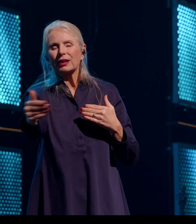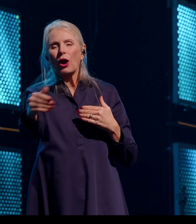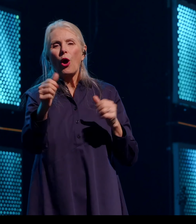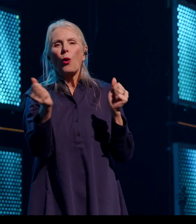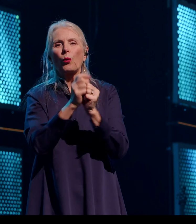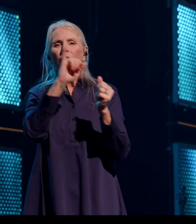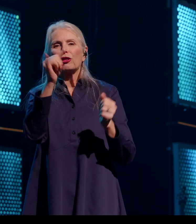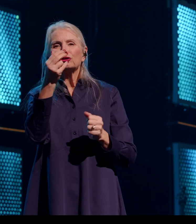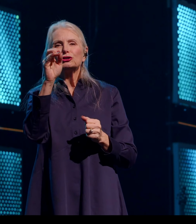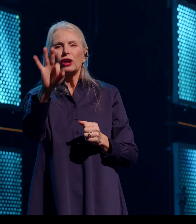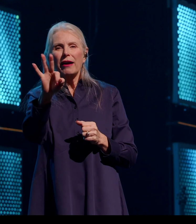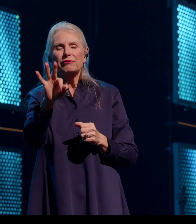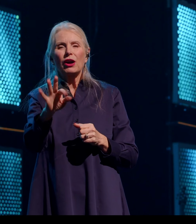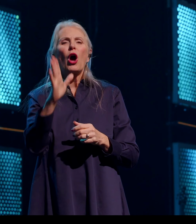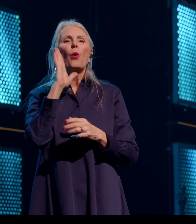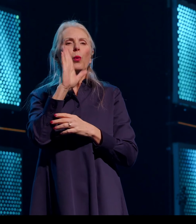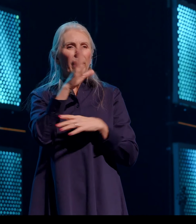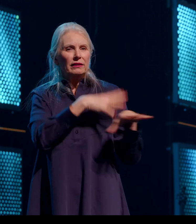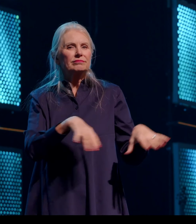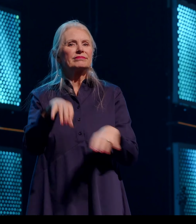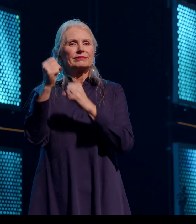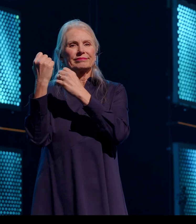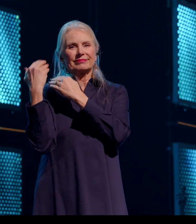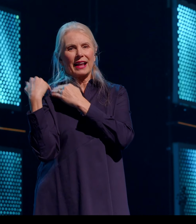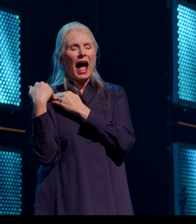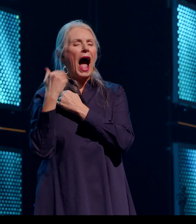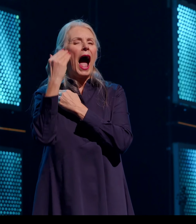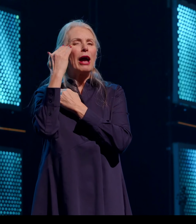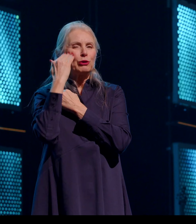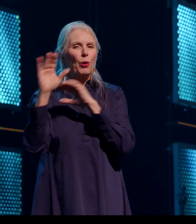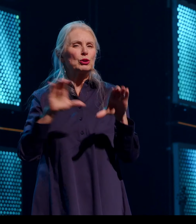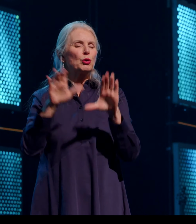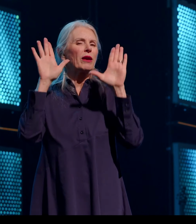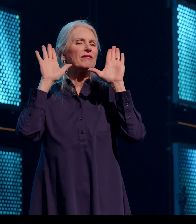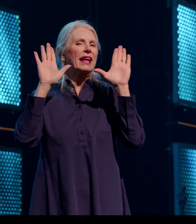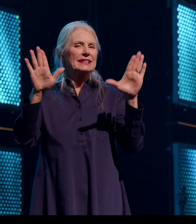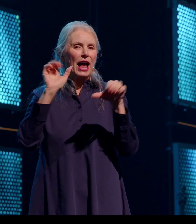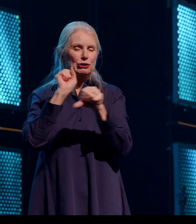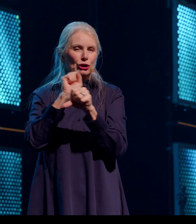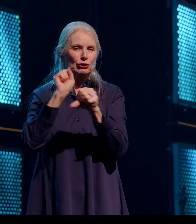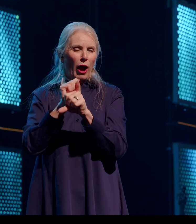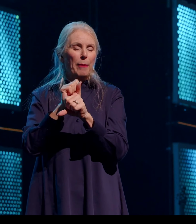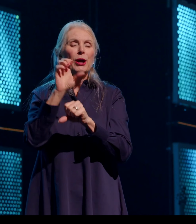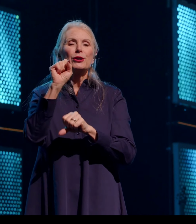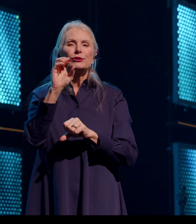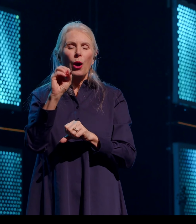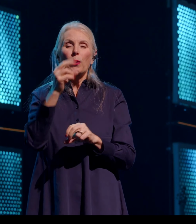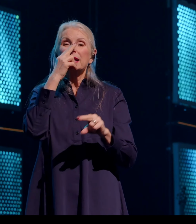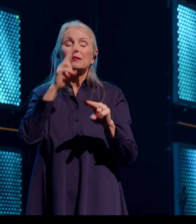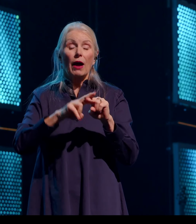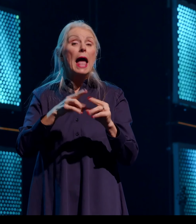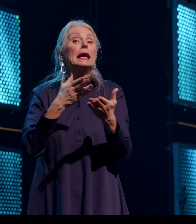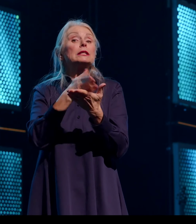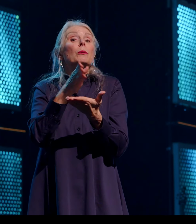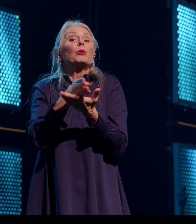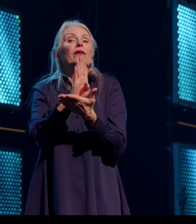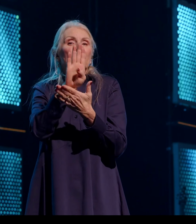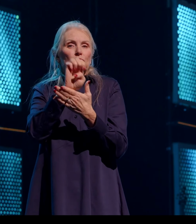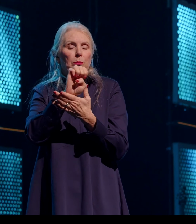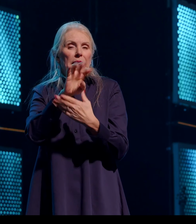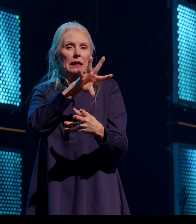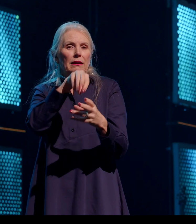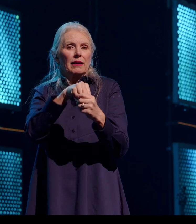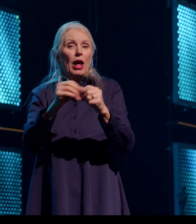Jeff Kudo, who's going to be taking over, and I know he's going to do a fantastic job. And so it's just fun it was a privilege being able to be part of